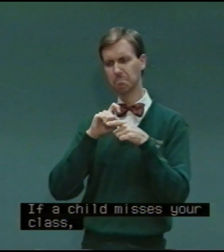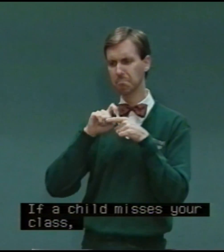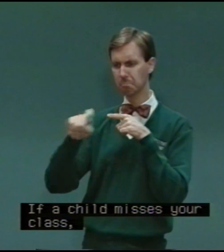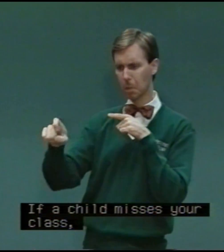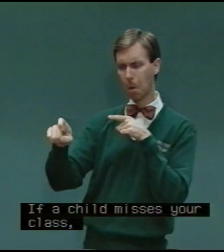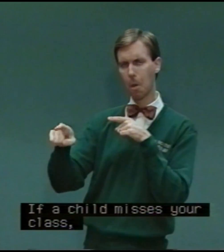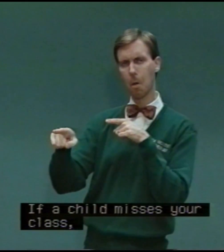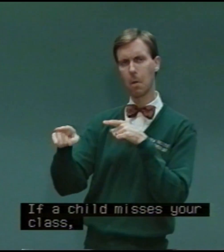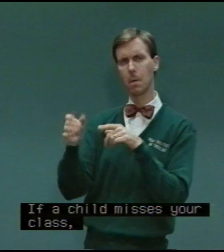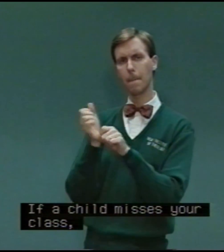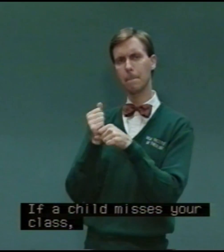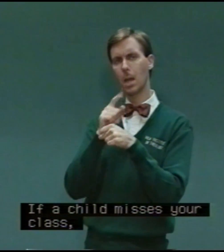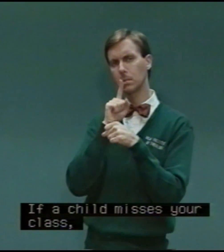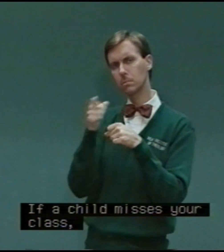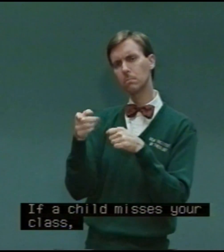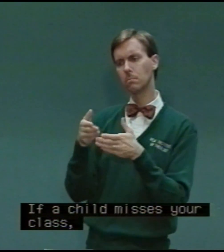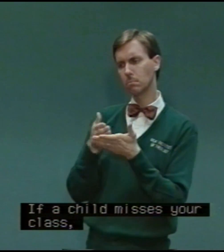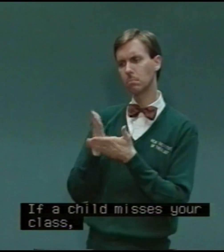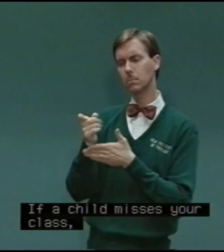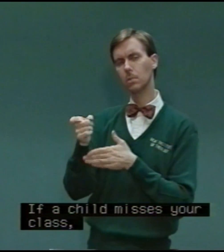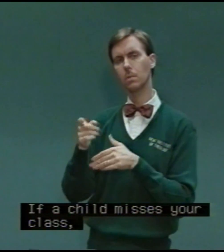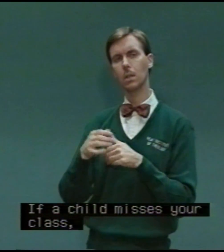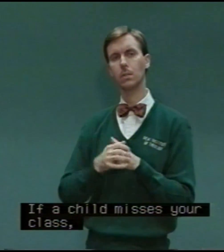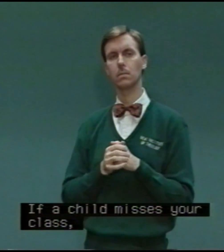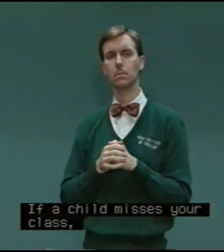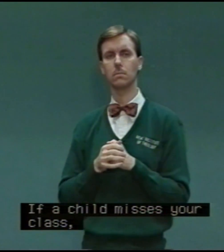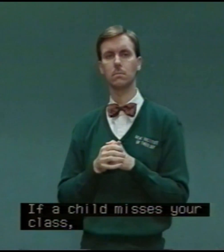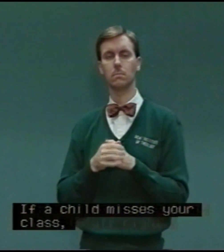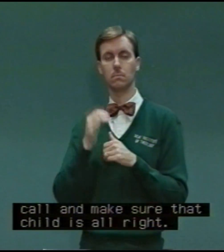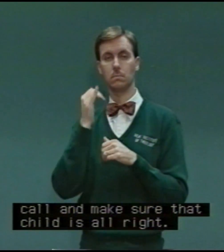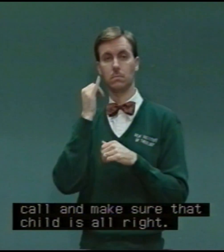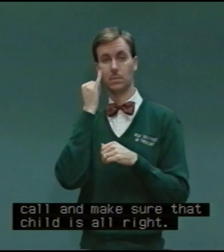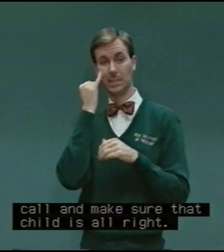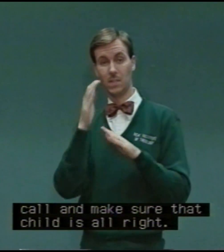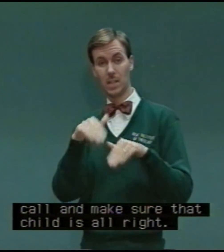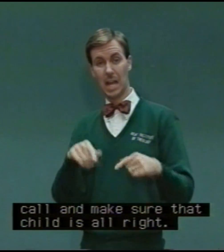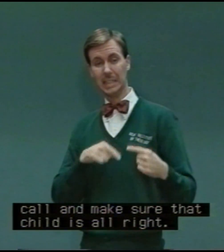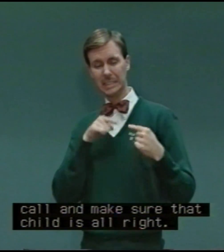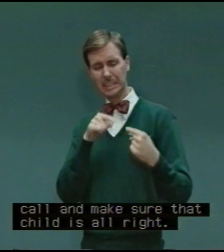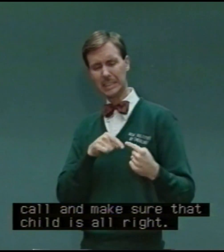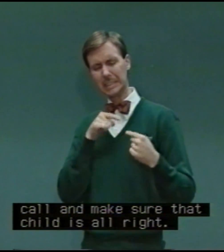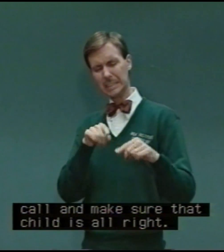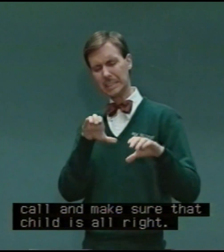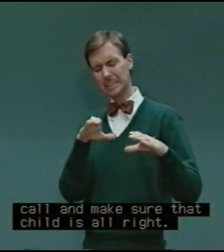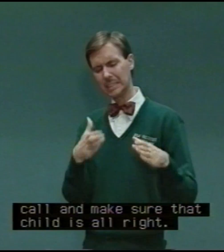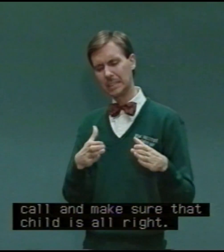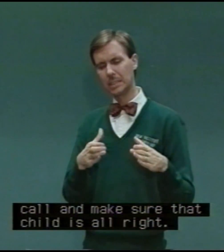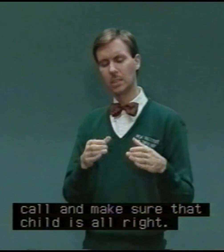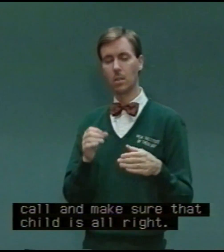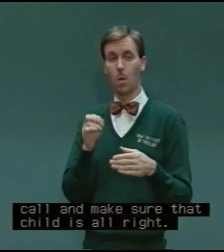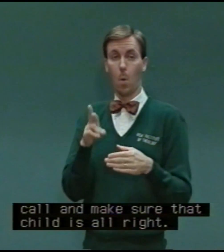class call and make sure that child is all right